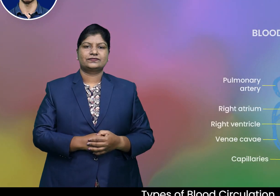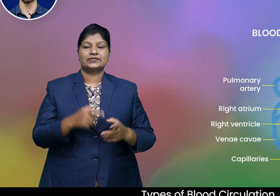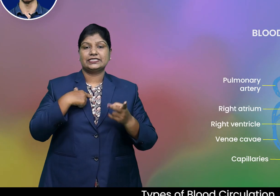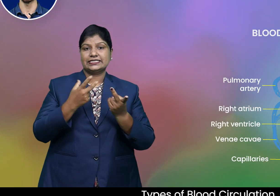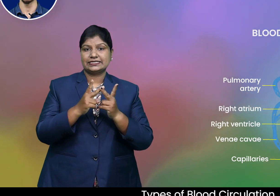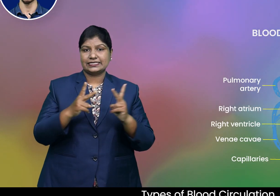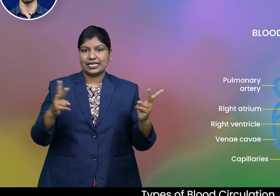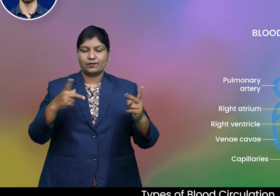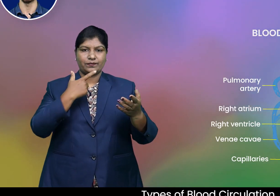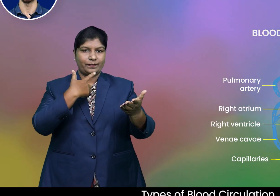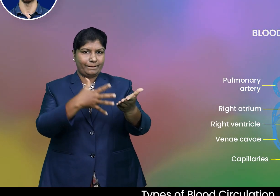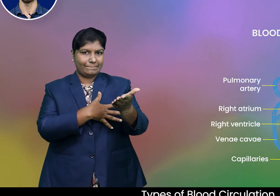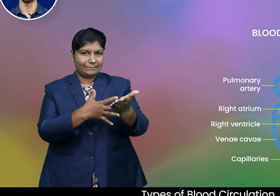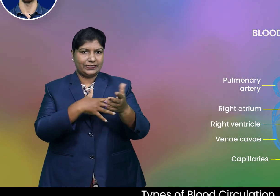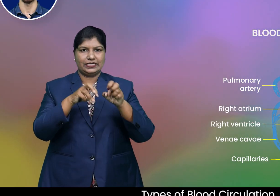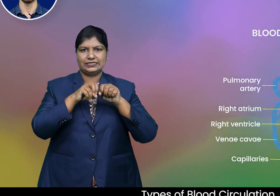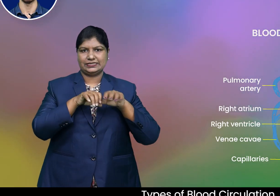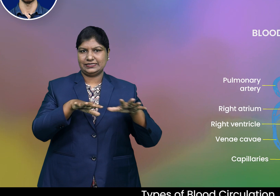Types of blood circulation.